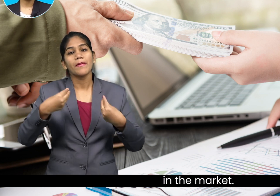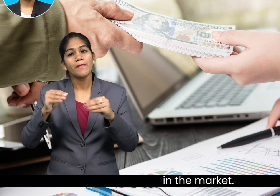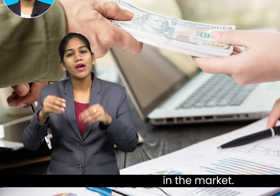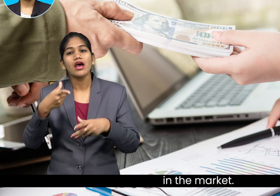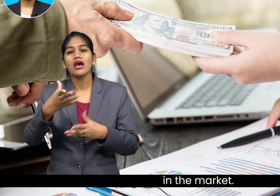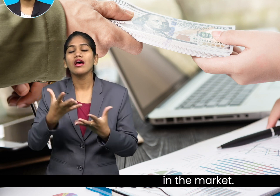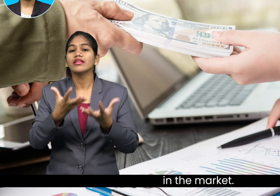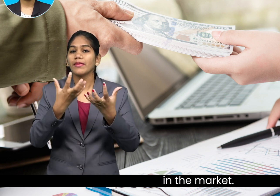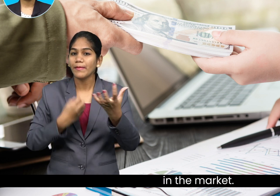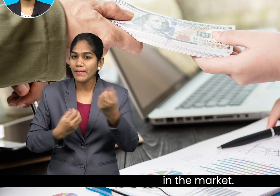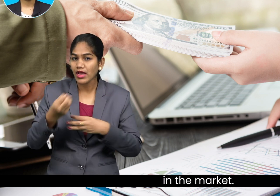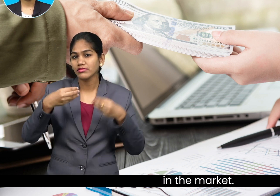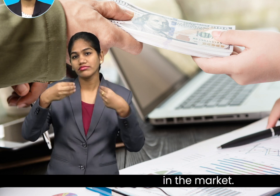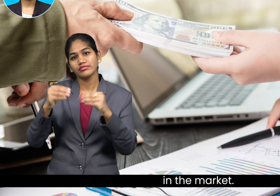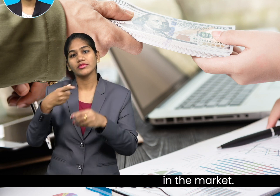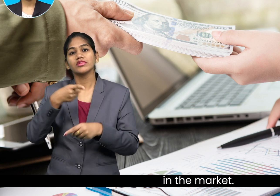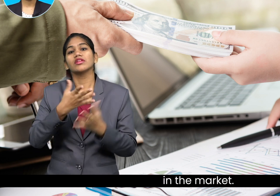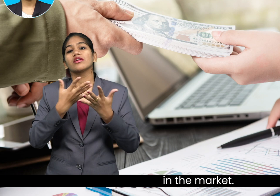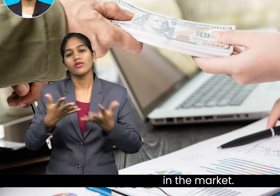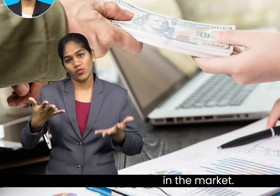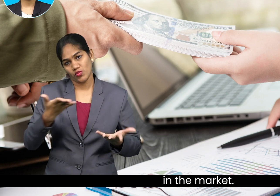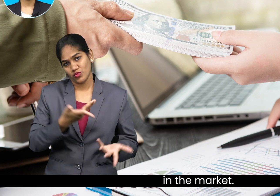market.